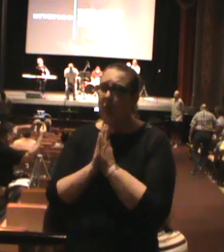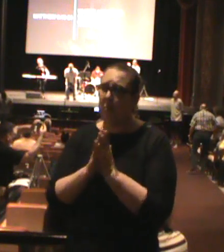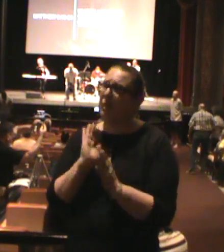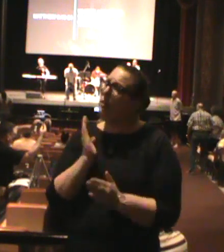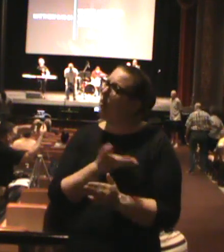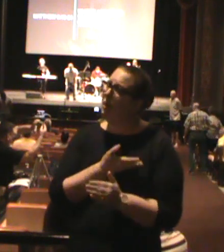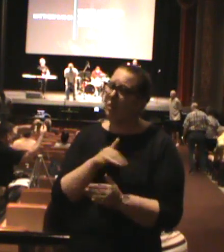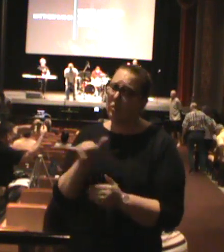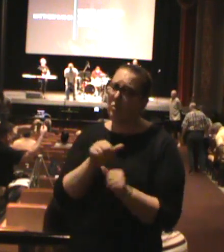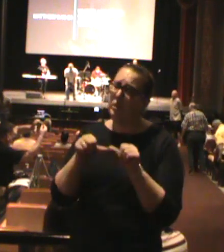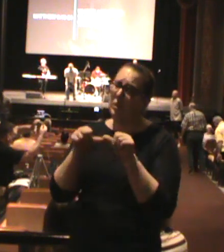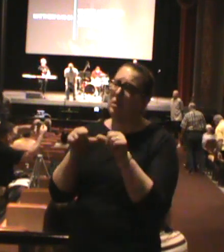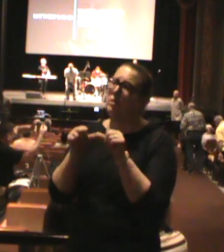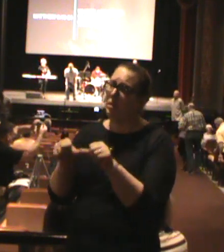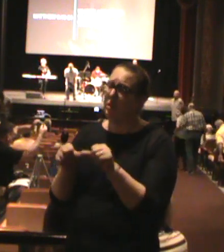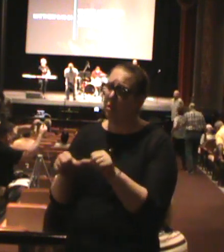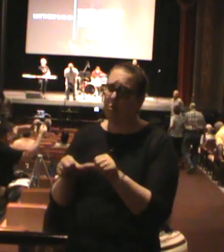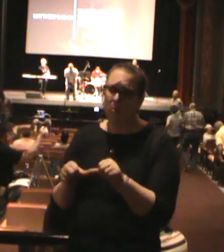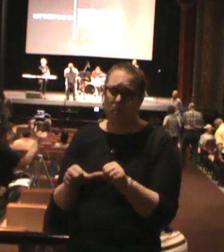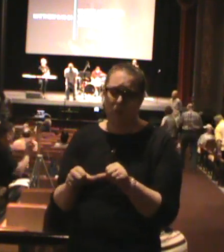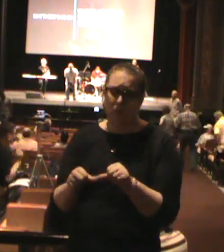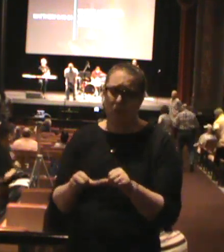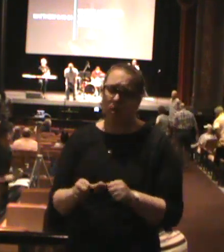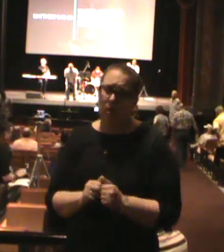we continue to push back the gates of hell.